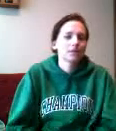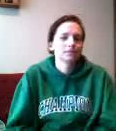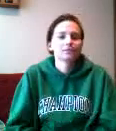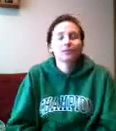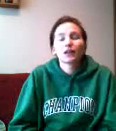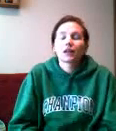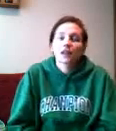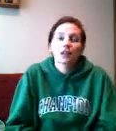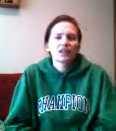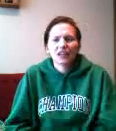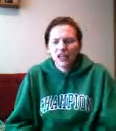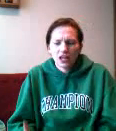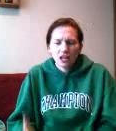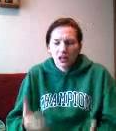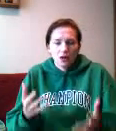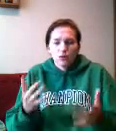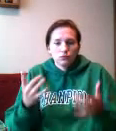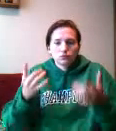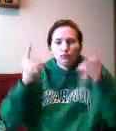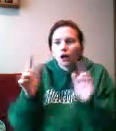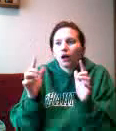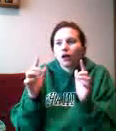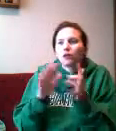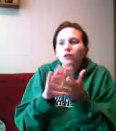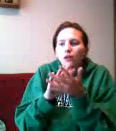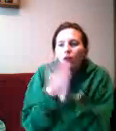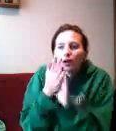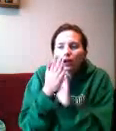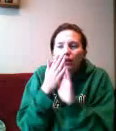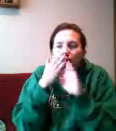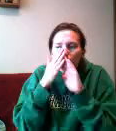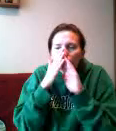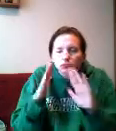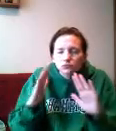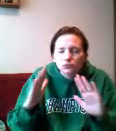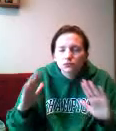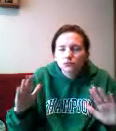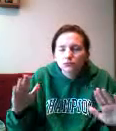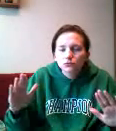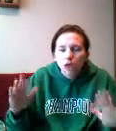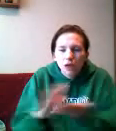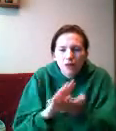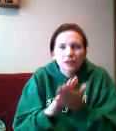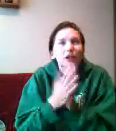Just then everything got real quiet Got real bright